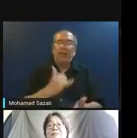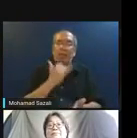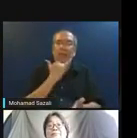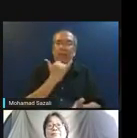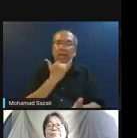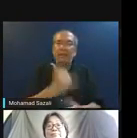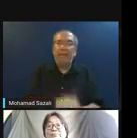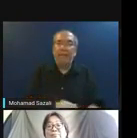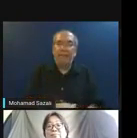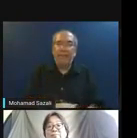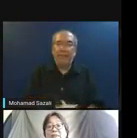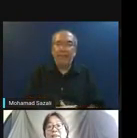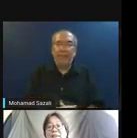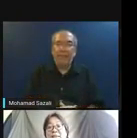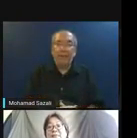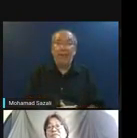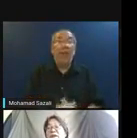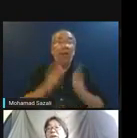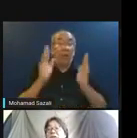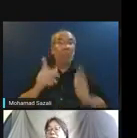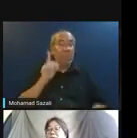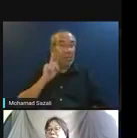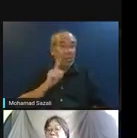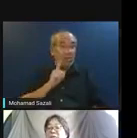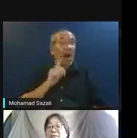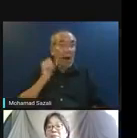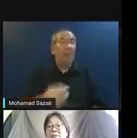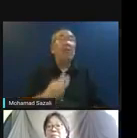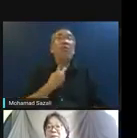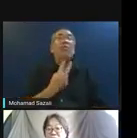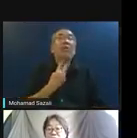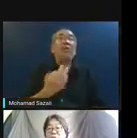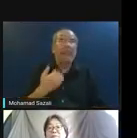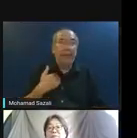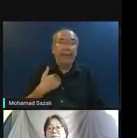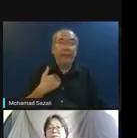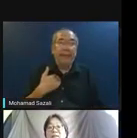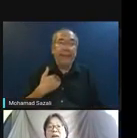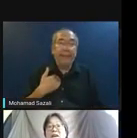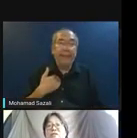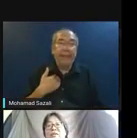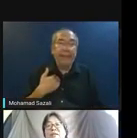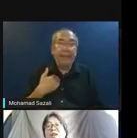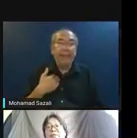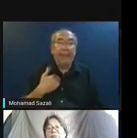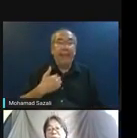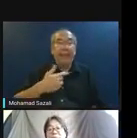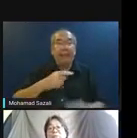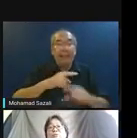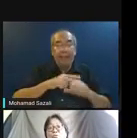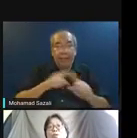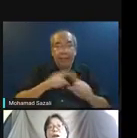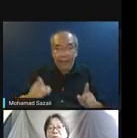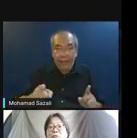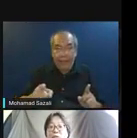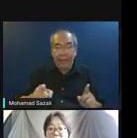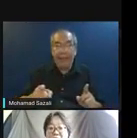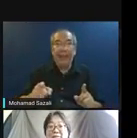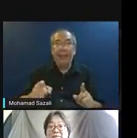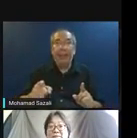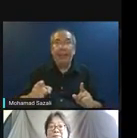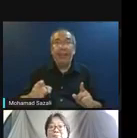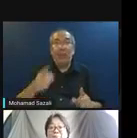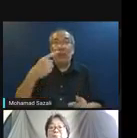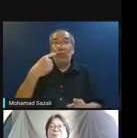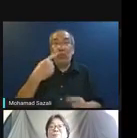Well, it's actually a wrong terms that are being used. Actually, a lot of deaf people do have a